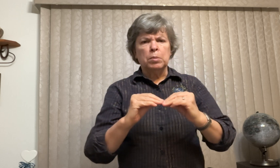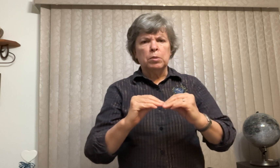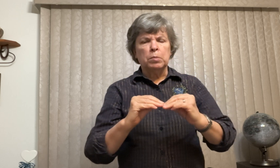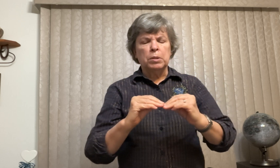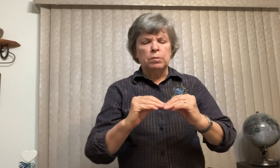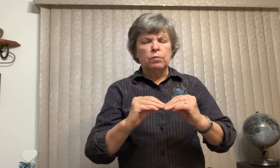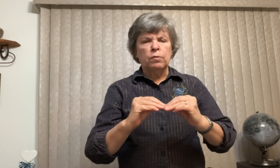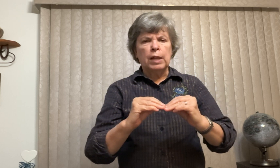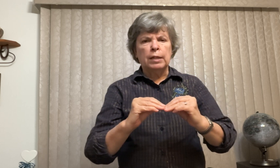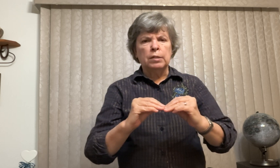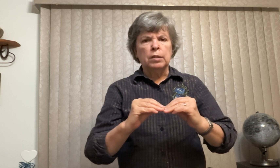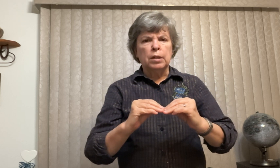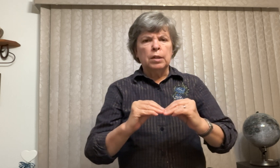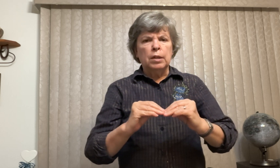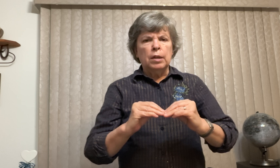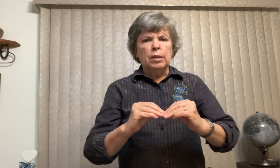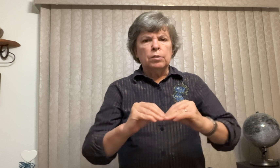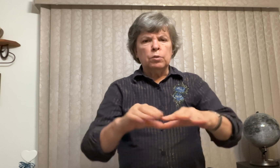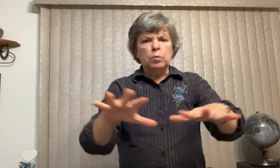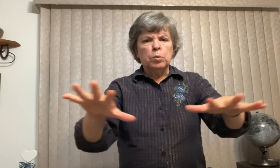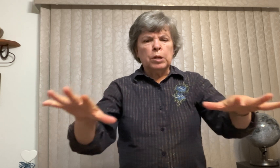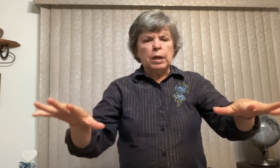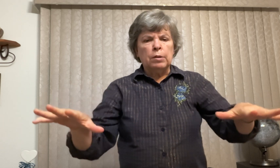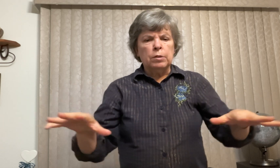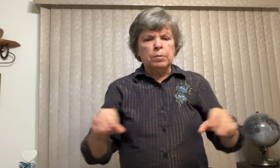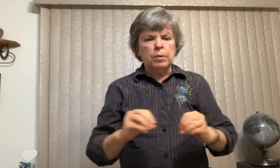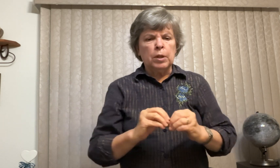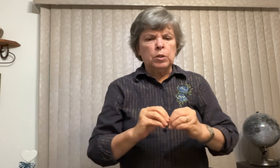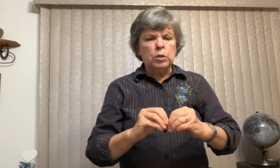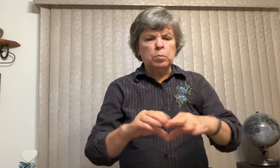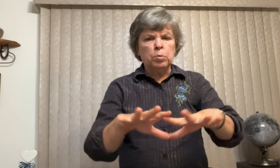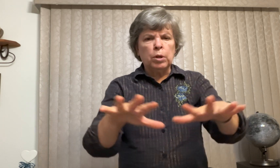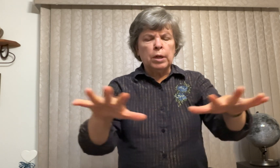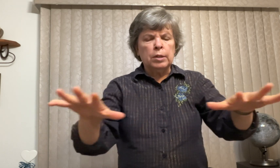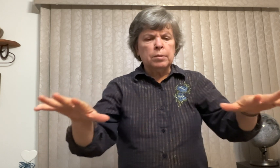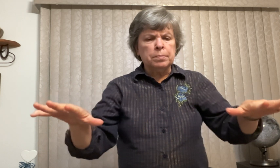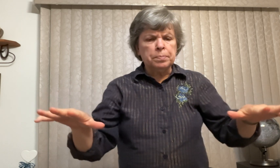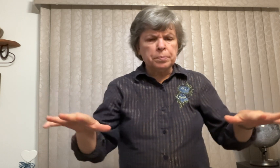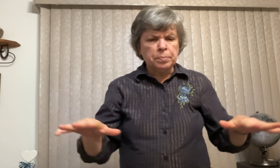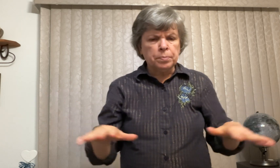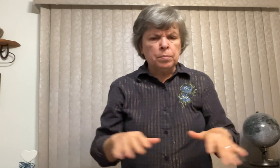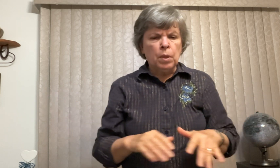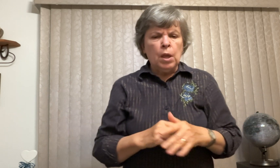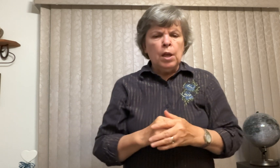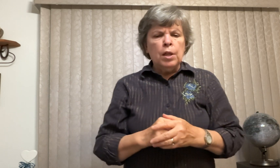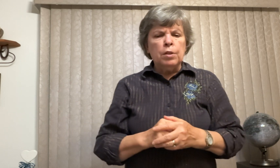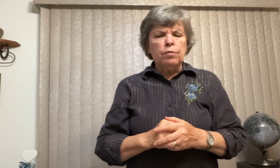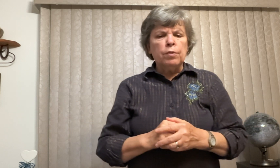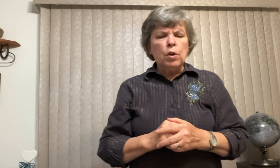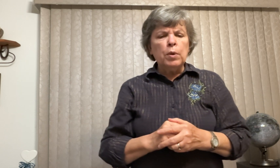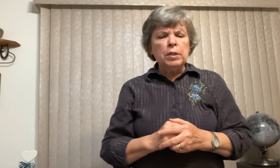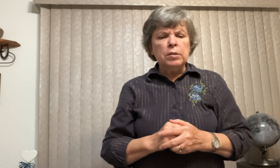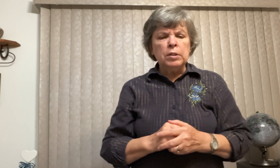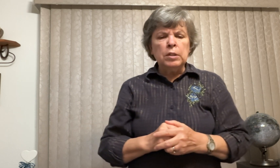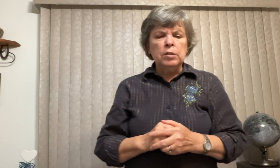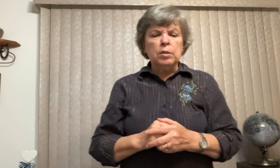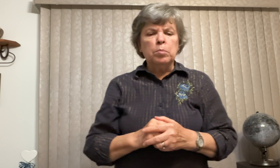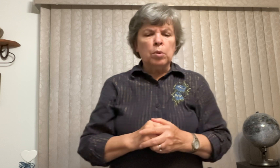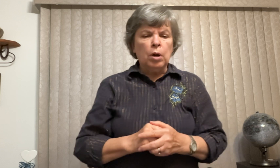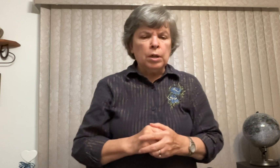but flattened, and you spread out. That's spread. The flowing seas abroad.